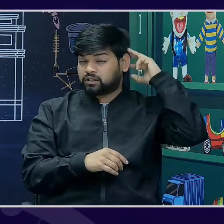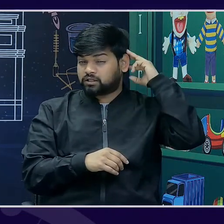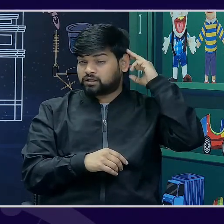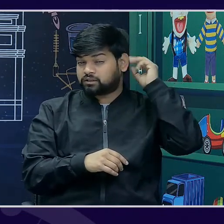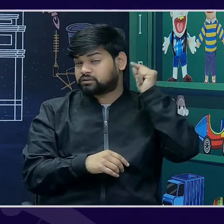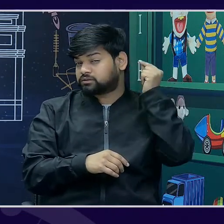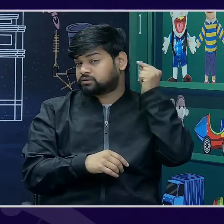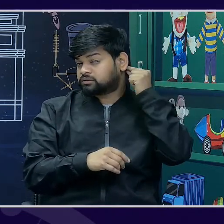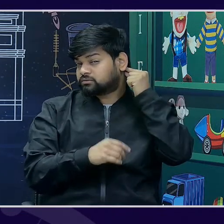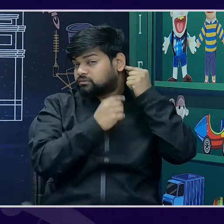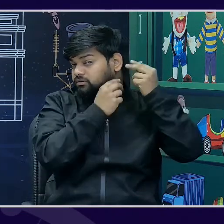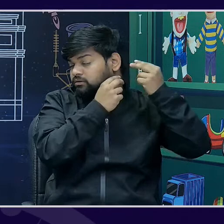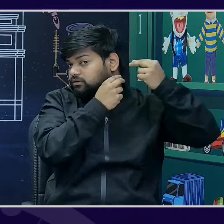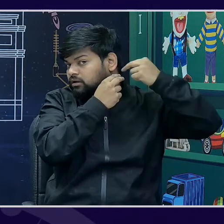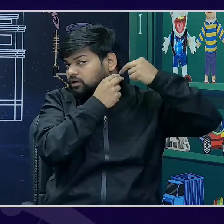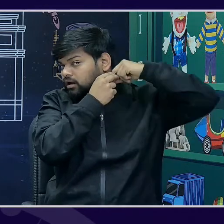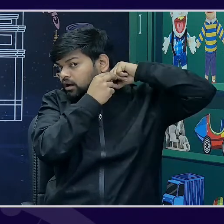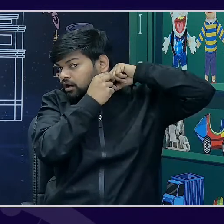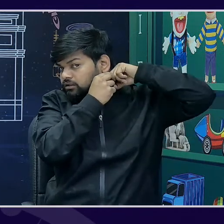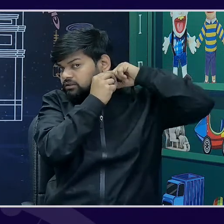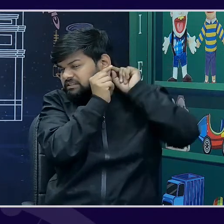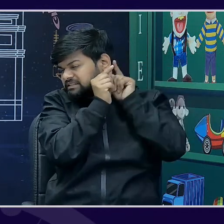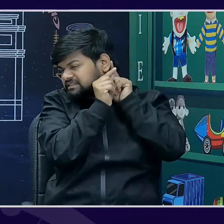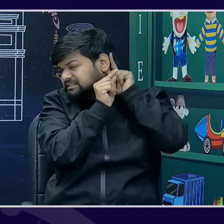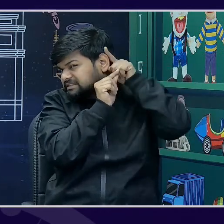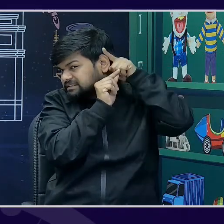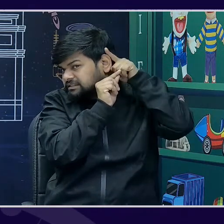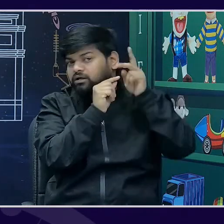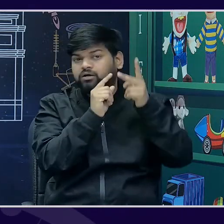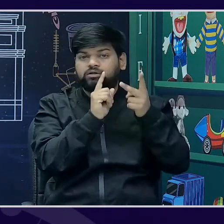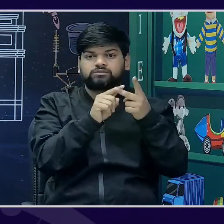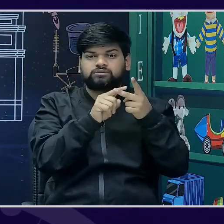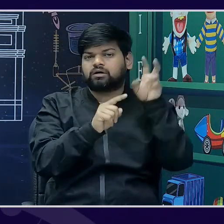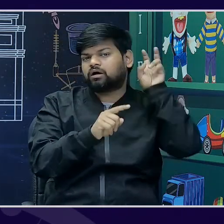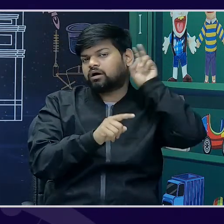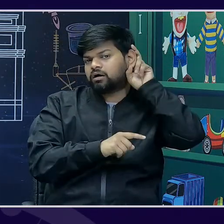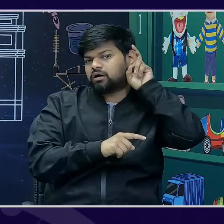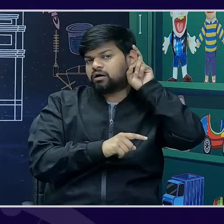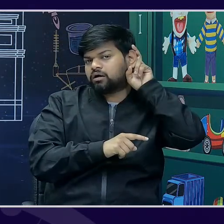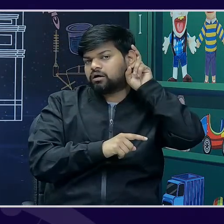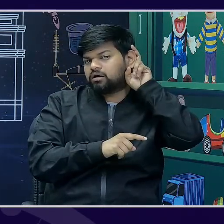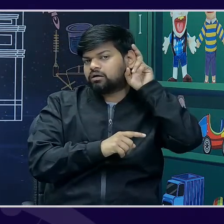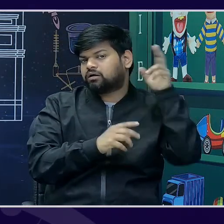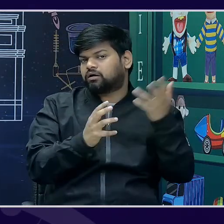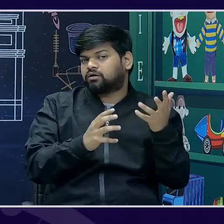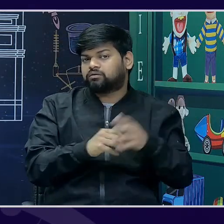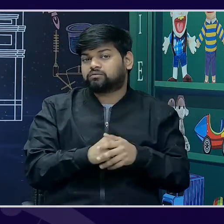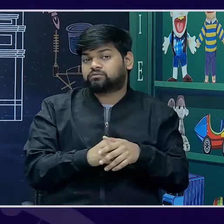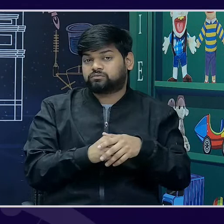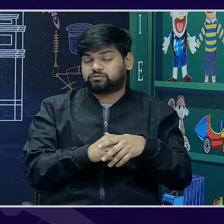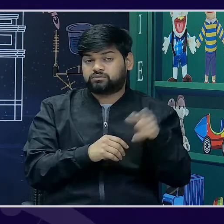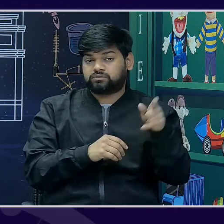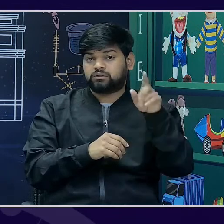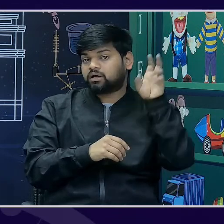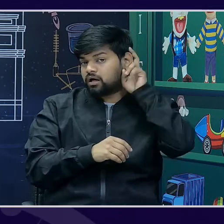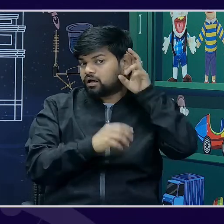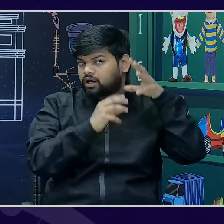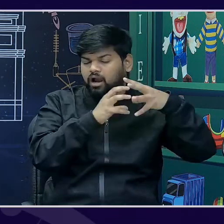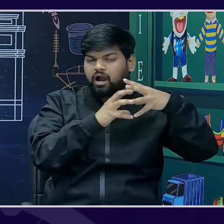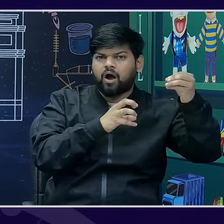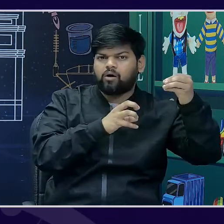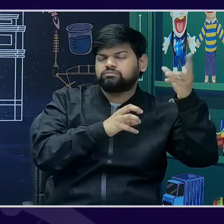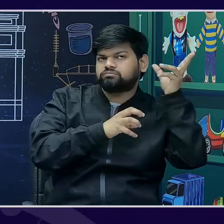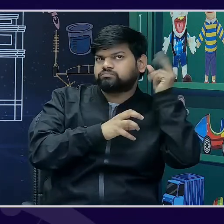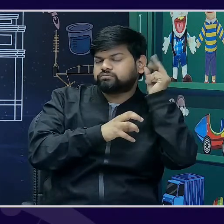taking sounds from the environment and giving it to the internal processor, internal chip, and that is being transmitted to the